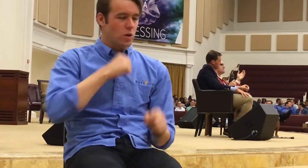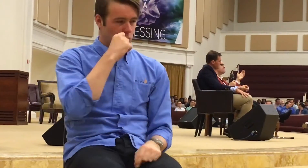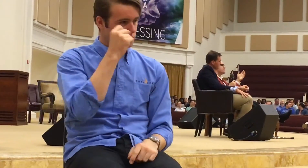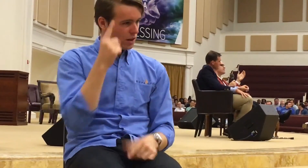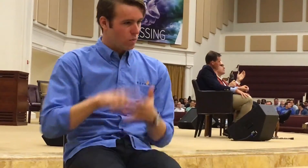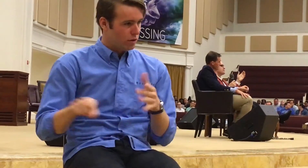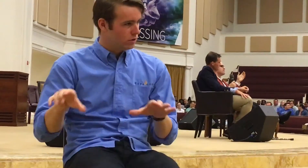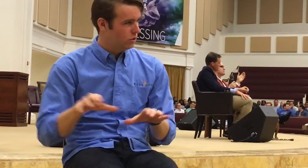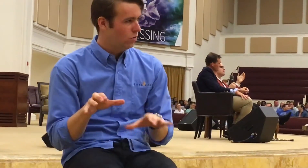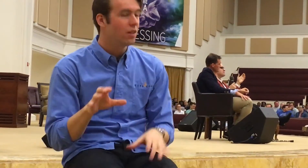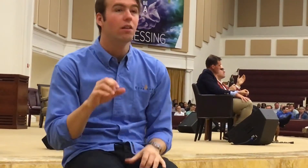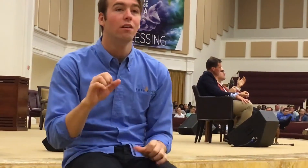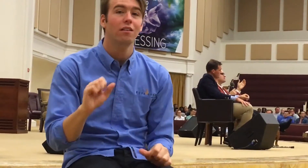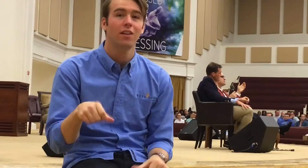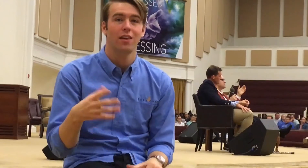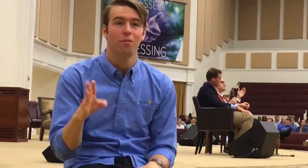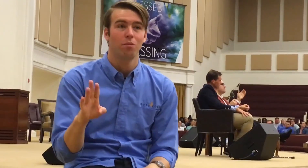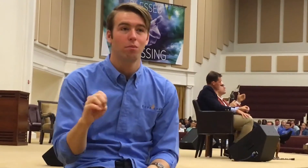trying.